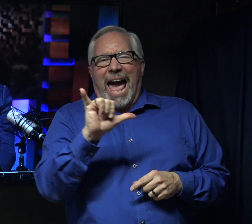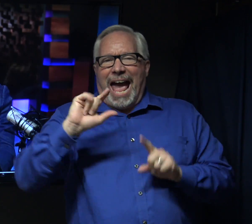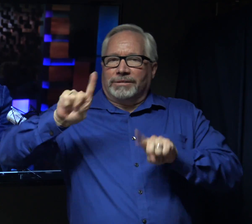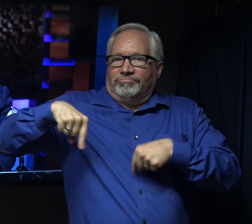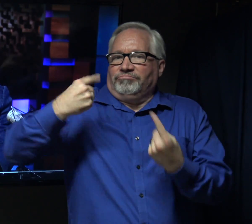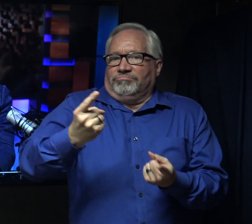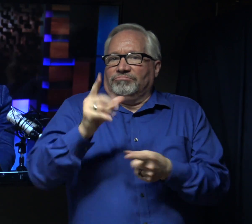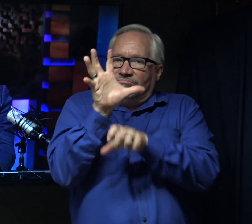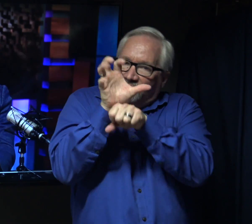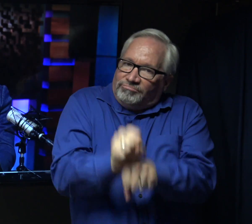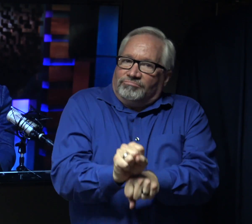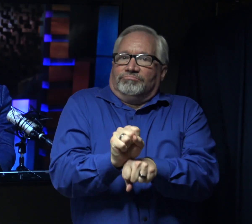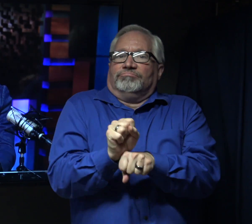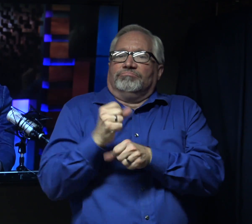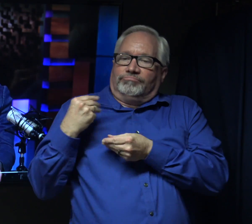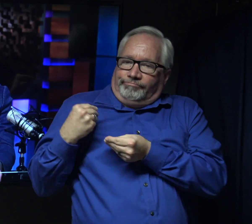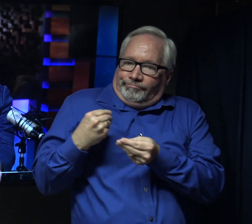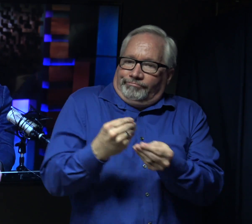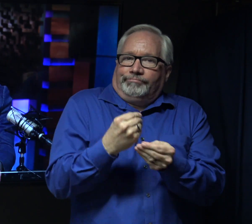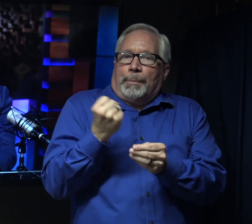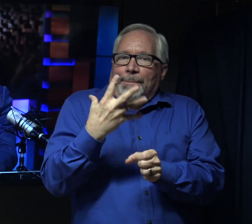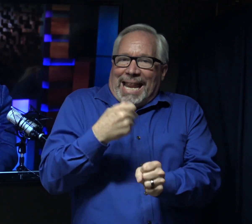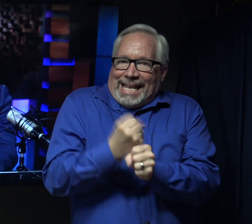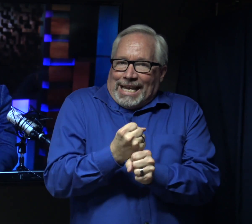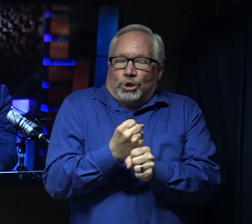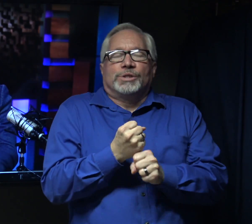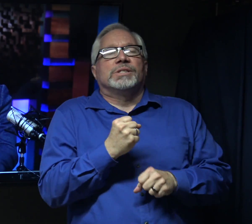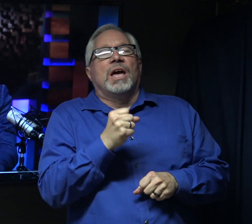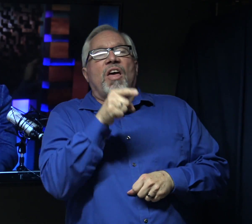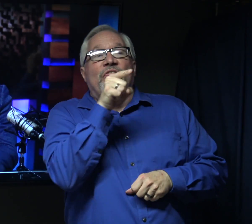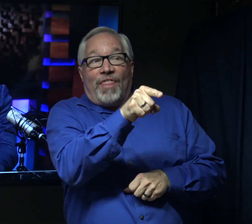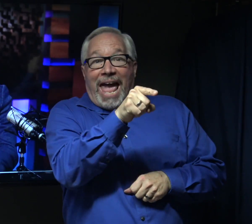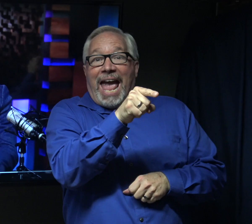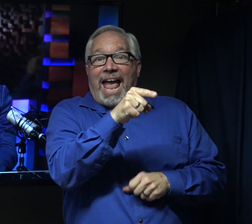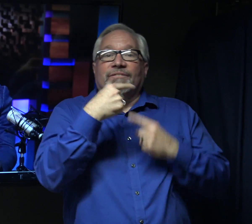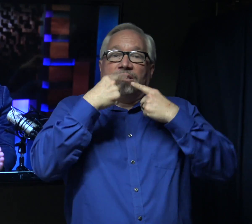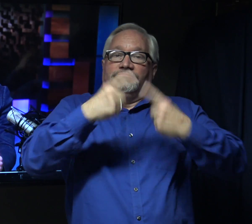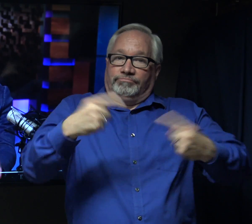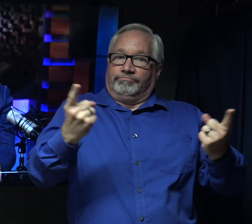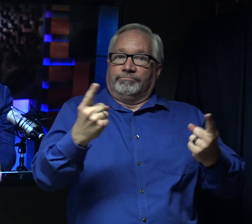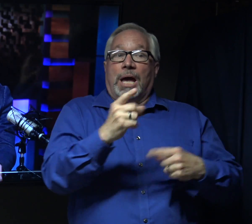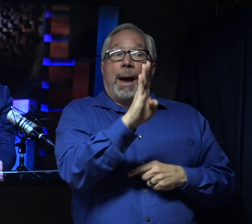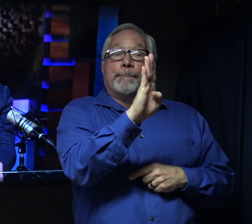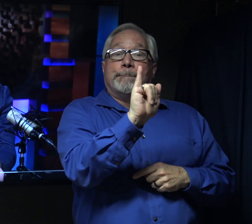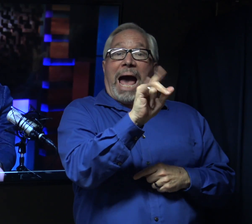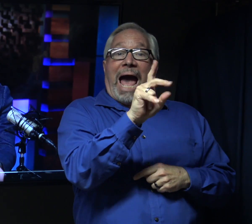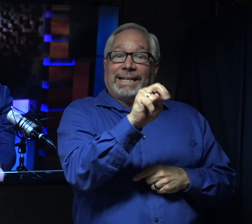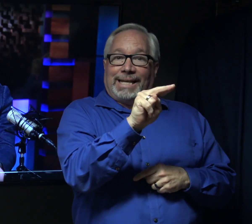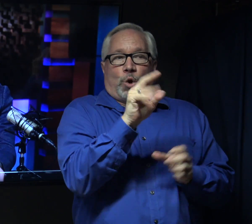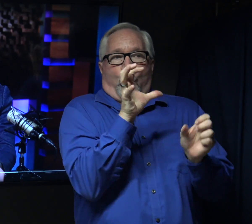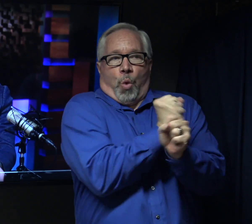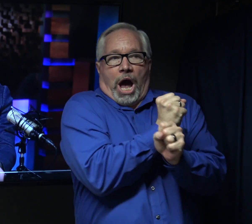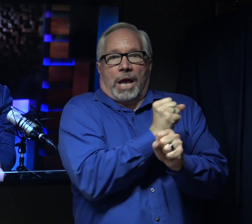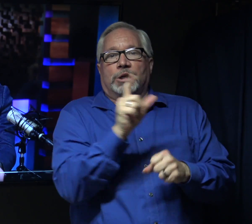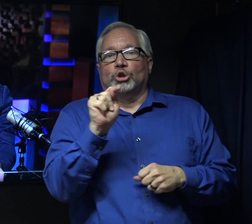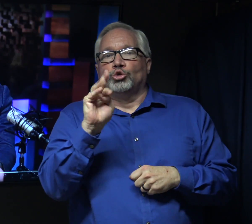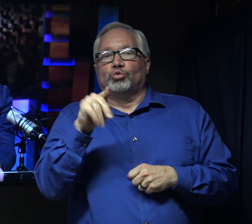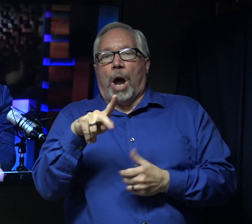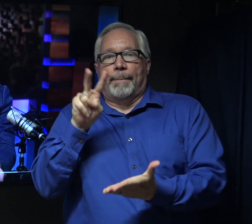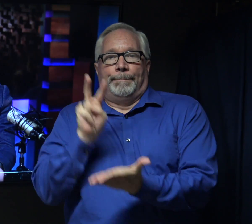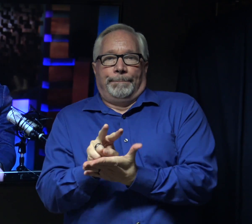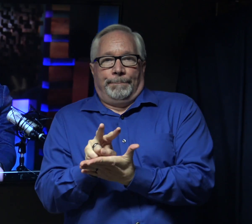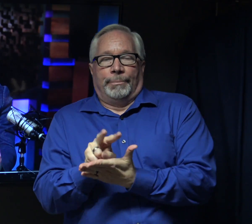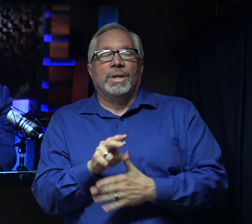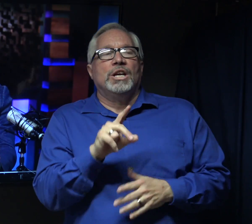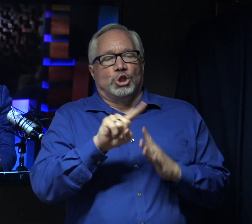have called the election for Joe Biden over Donald Trump. This began this morning at, I believe,